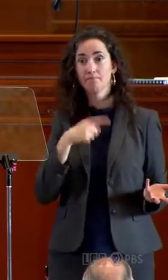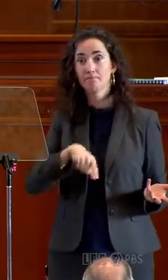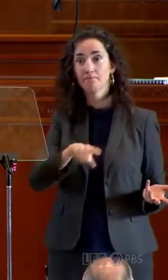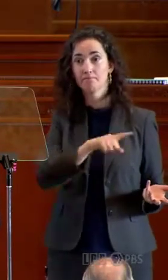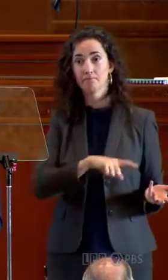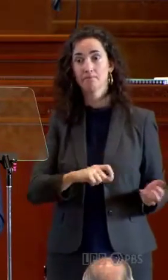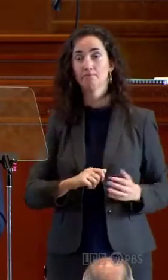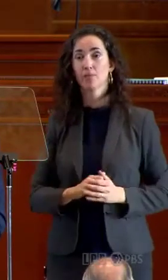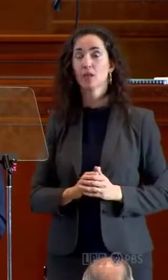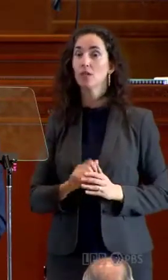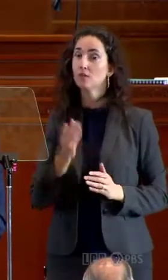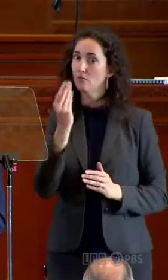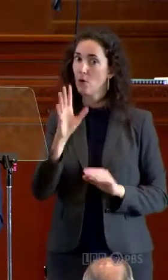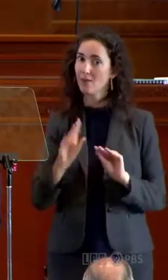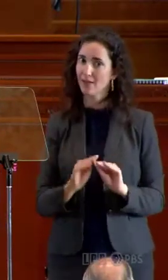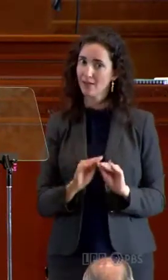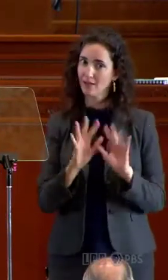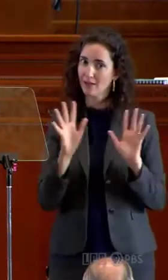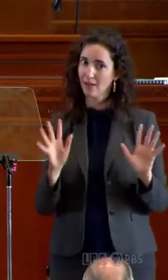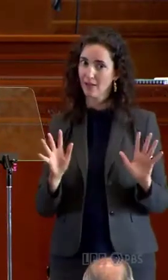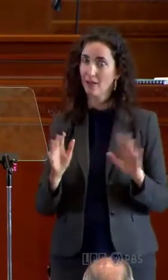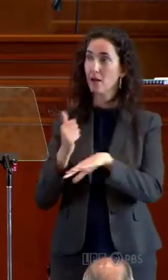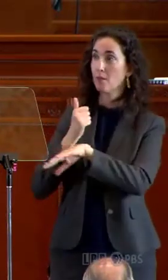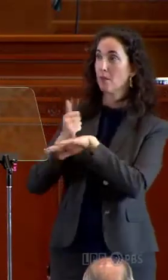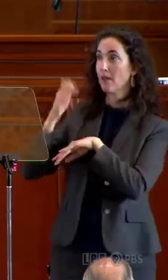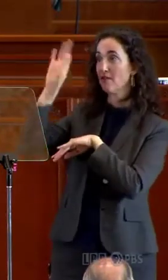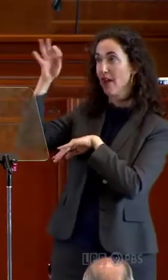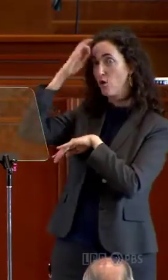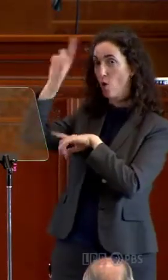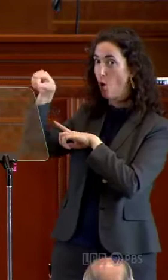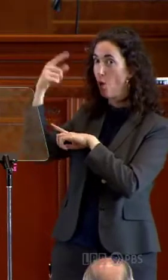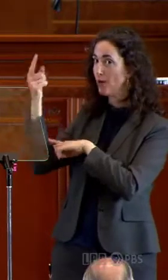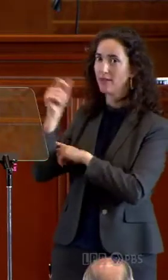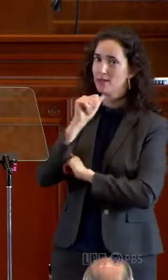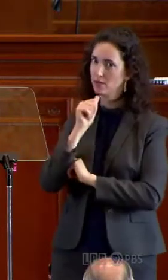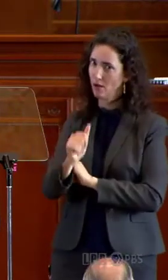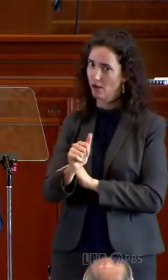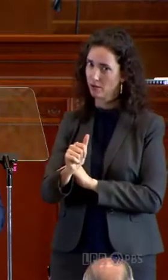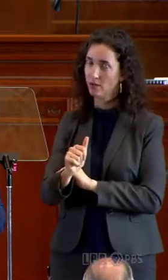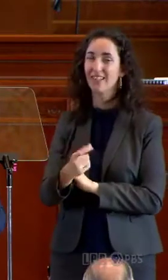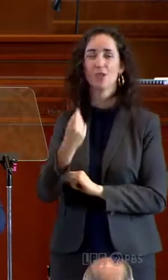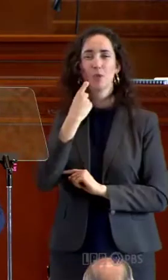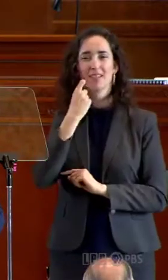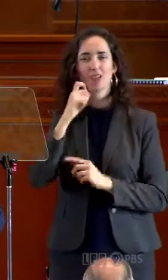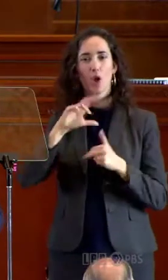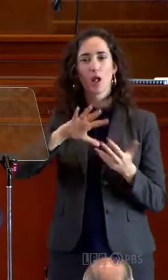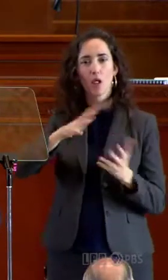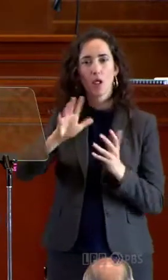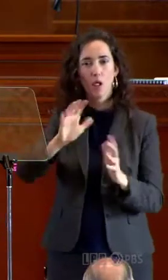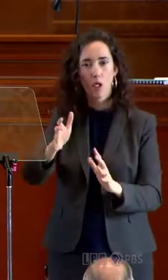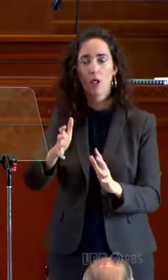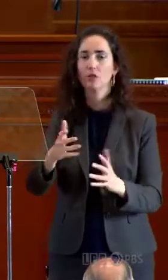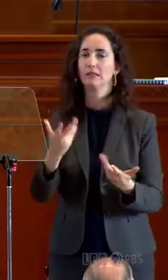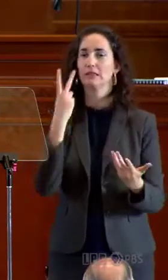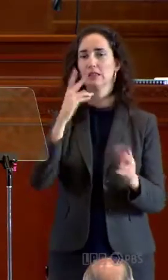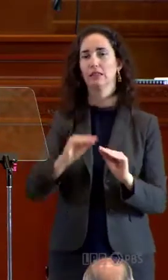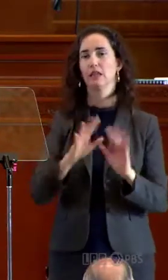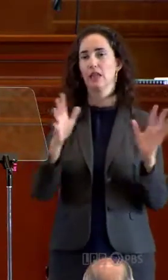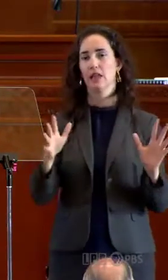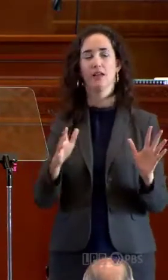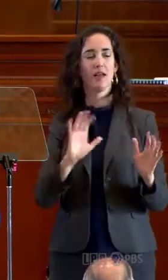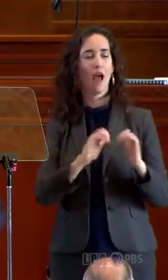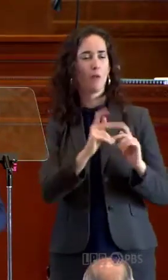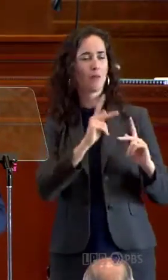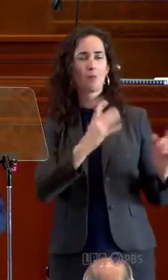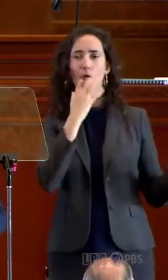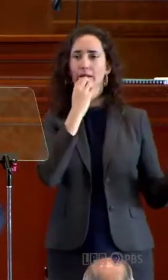Let's be clear though, it's not just a federal problem. Recent disasters have exposed the unacceptable ways our neighbors are being